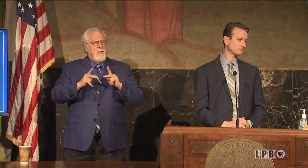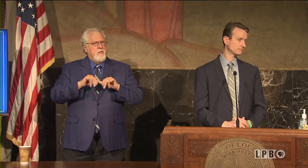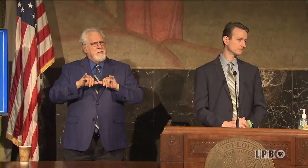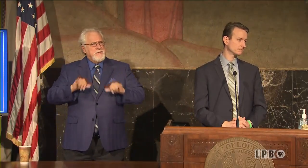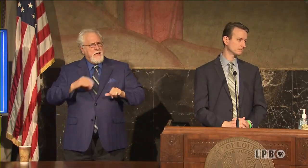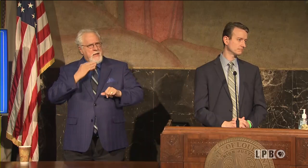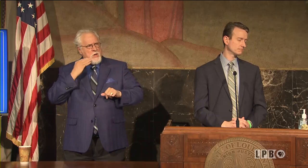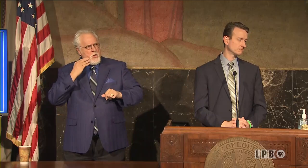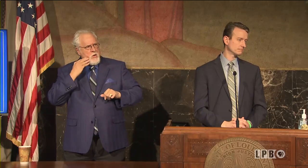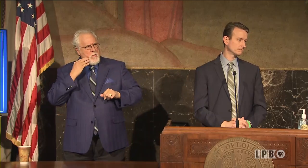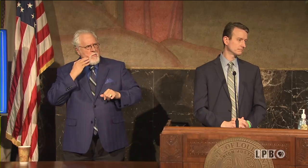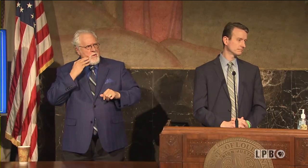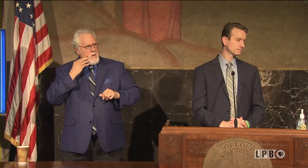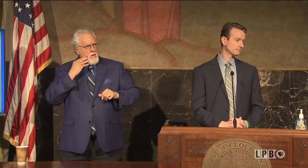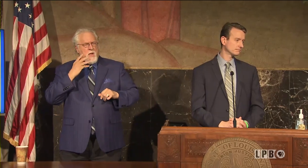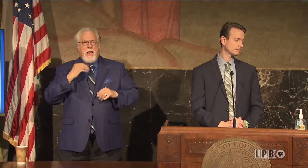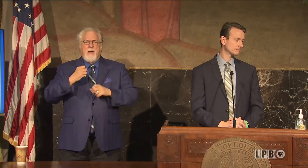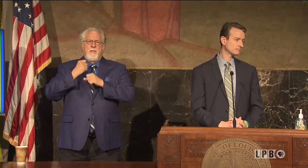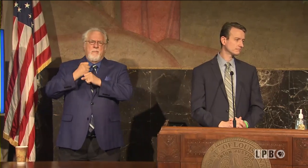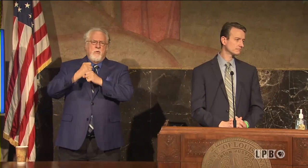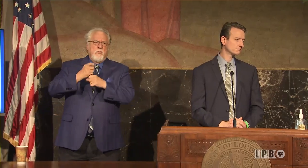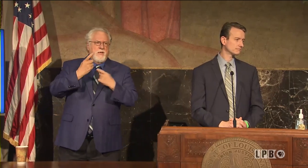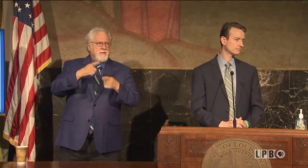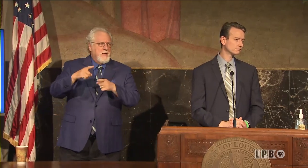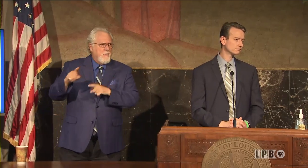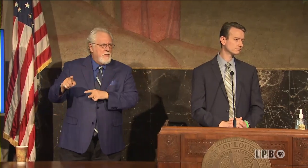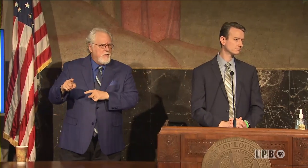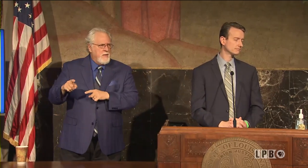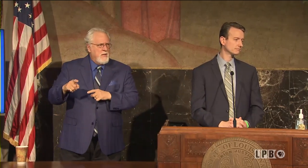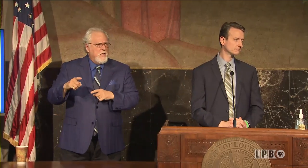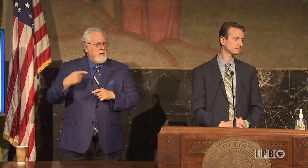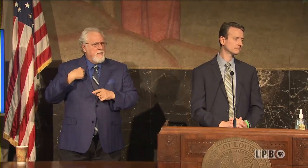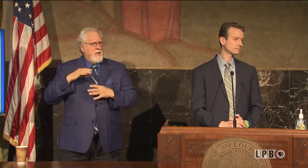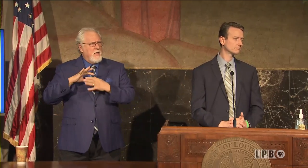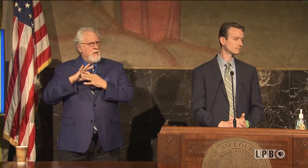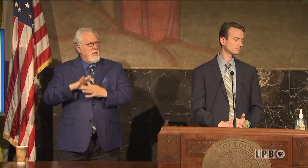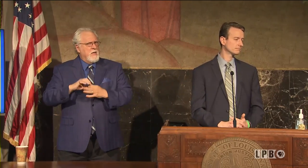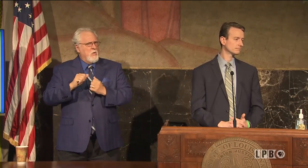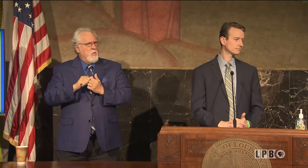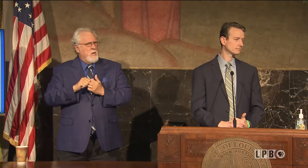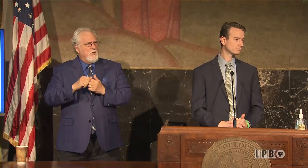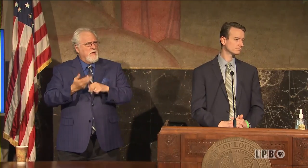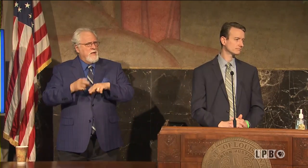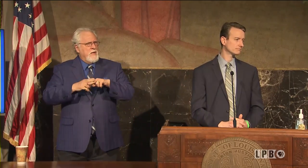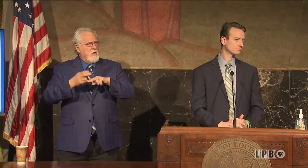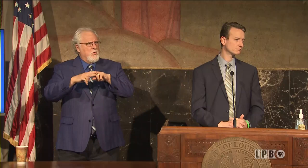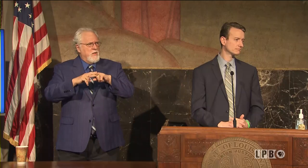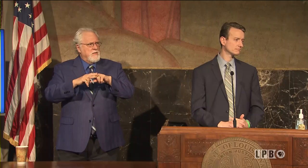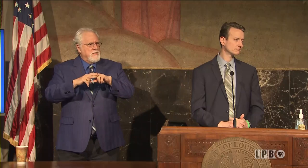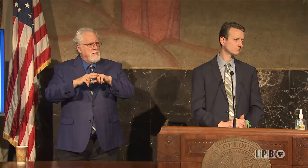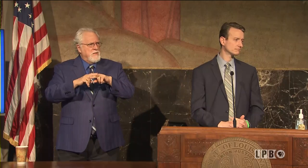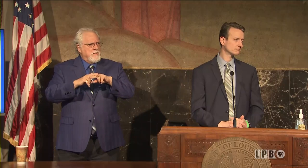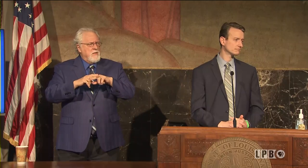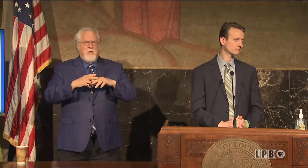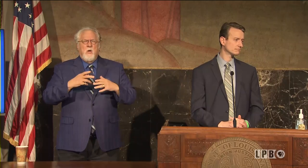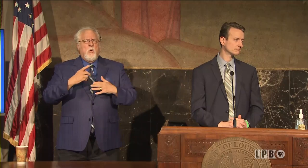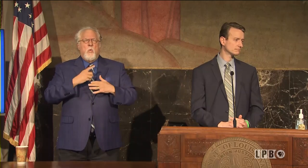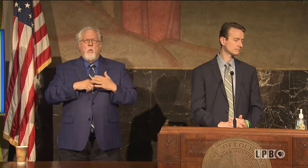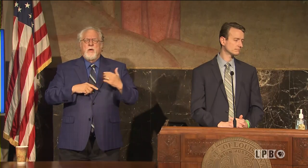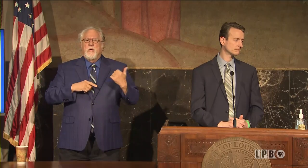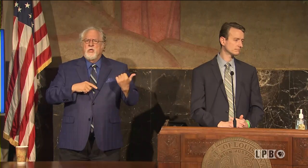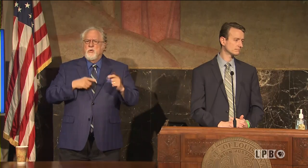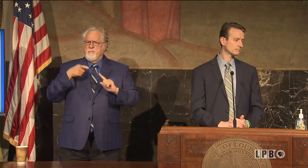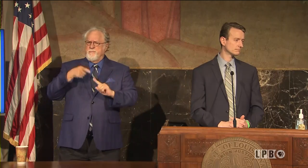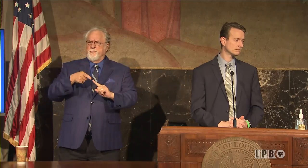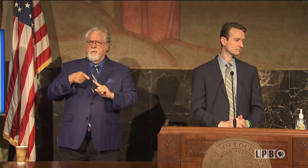their guard? Can the protests that have been happening around the state have something to do with the increases? Is it, I mean, what are y'all